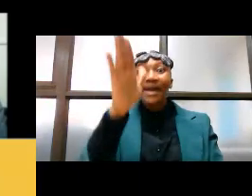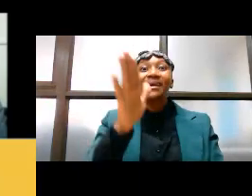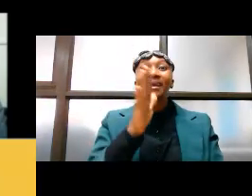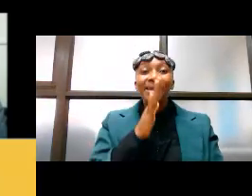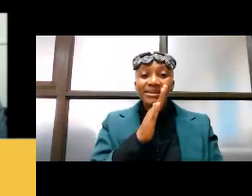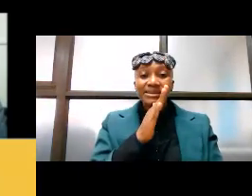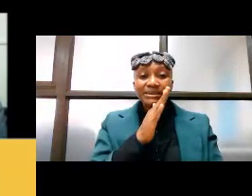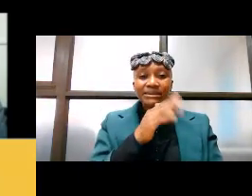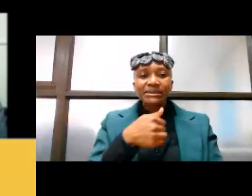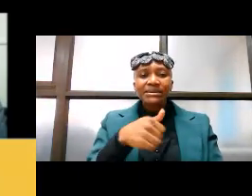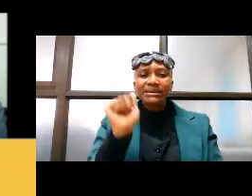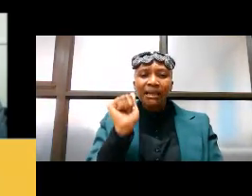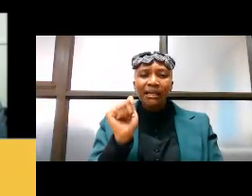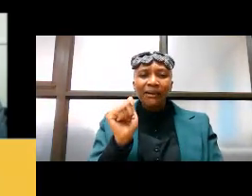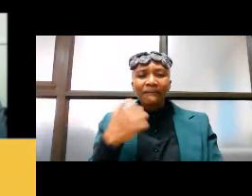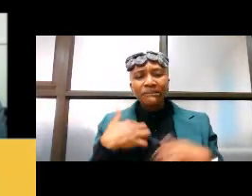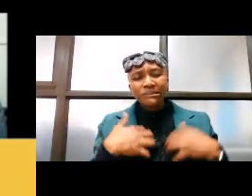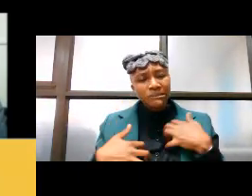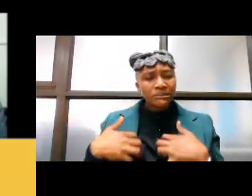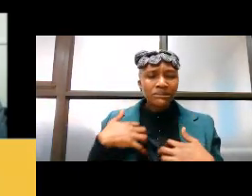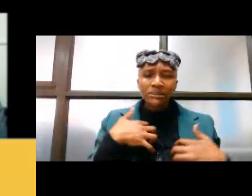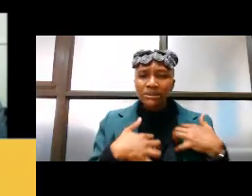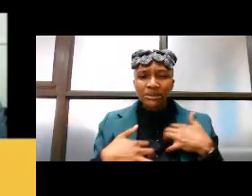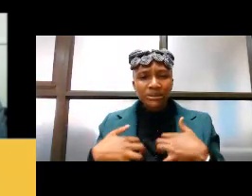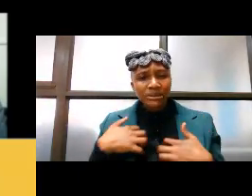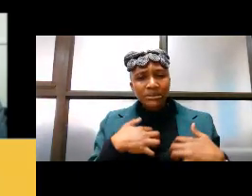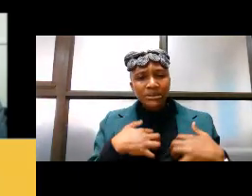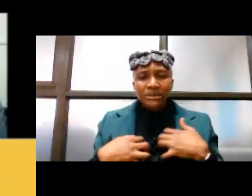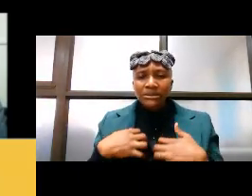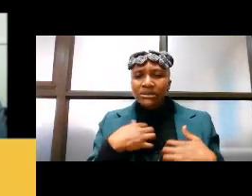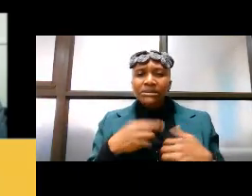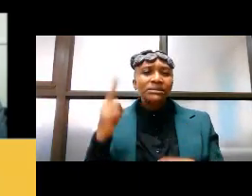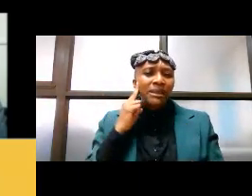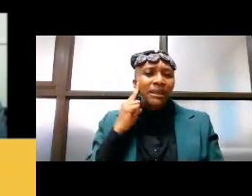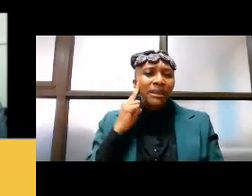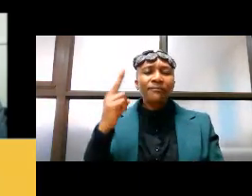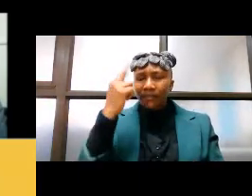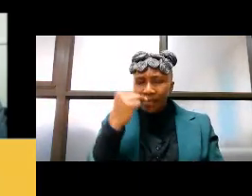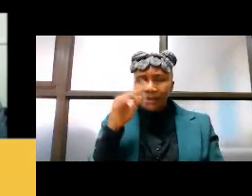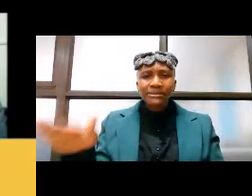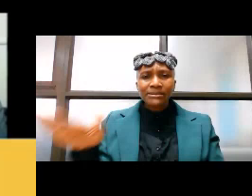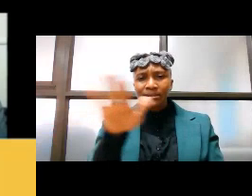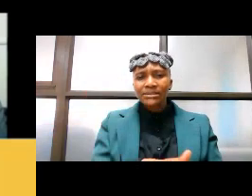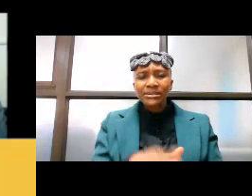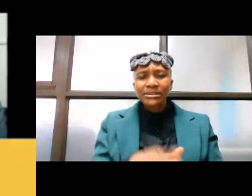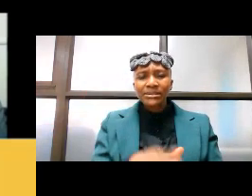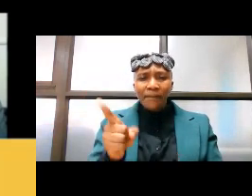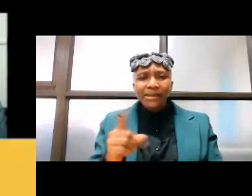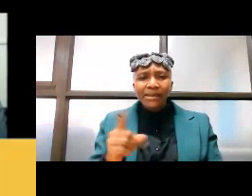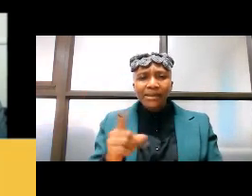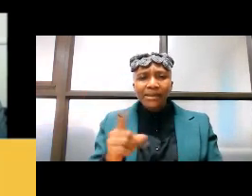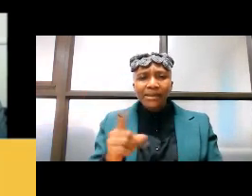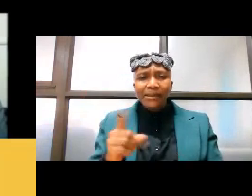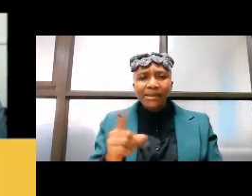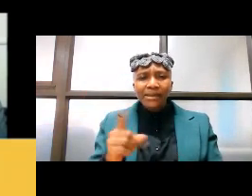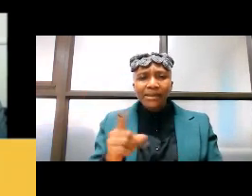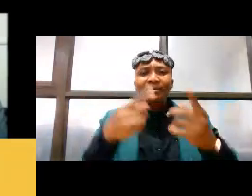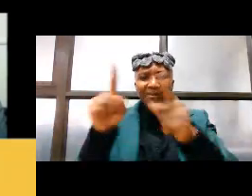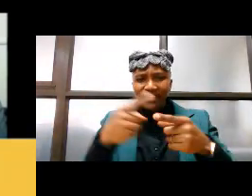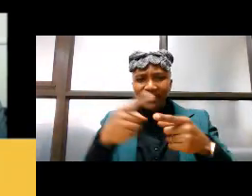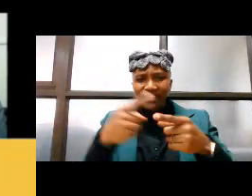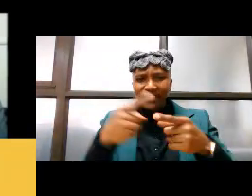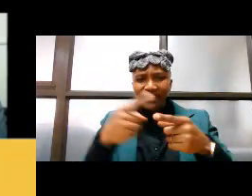the experience to work in situations because they are scared that they might get hurt, and that is a very real